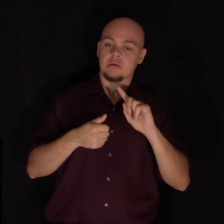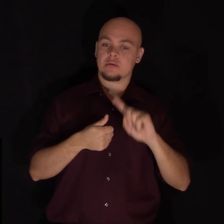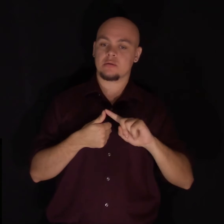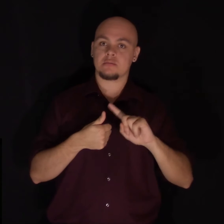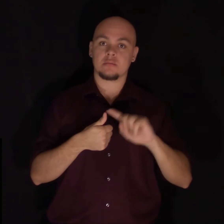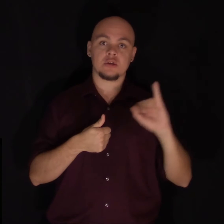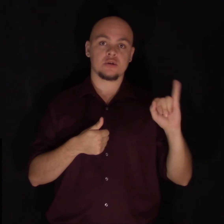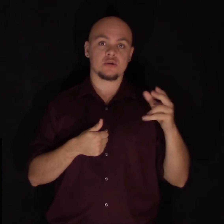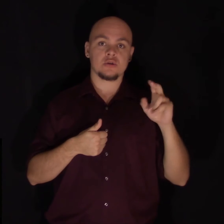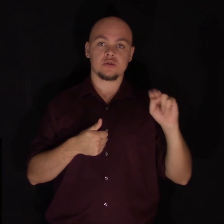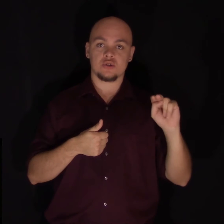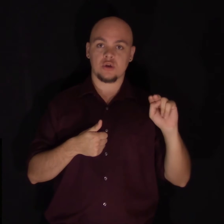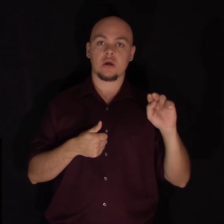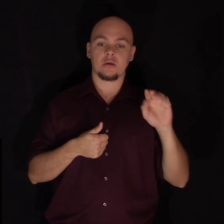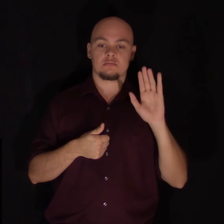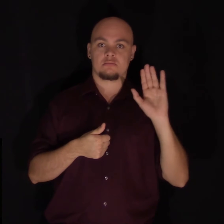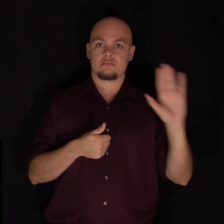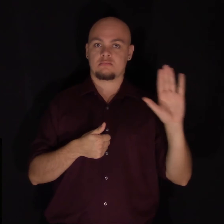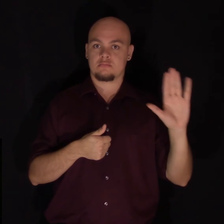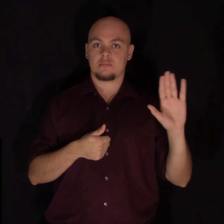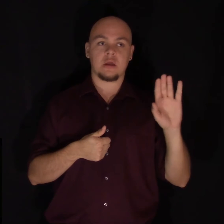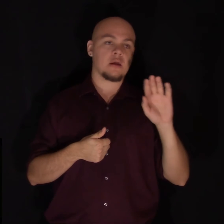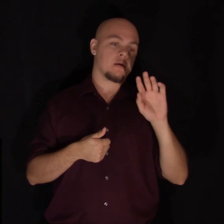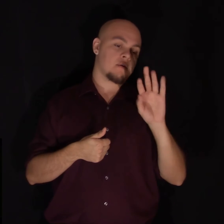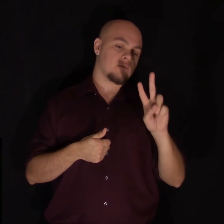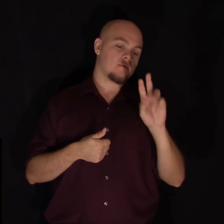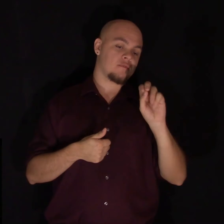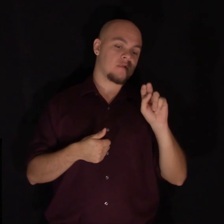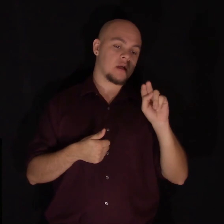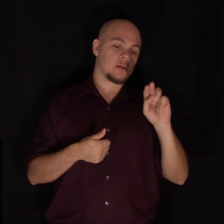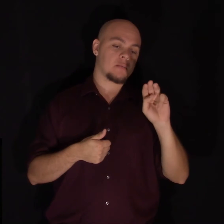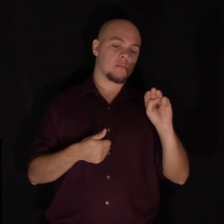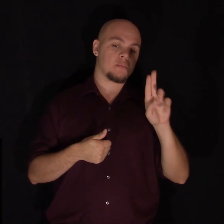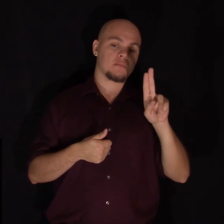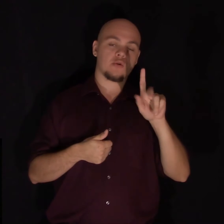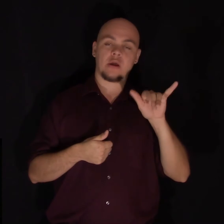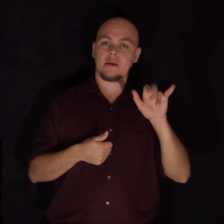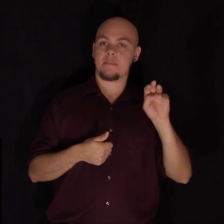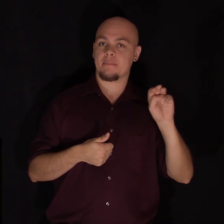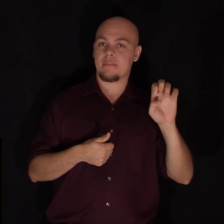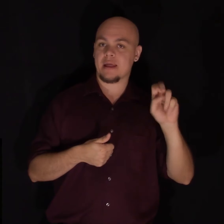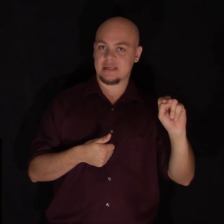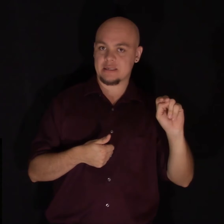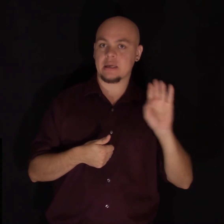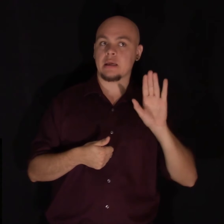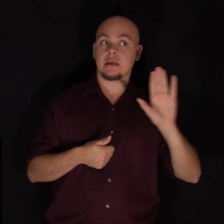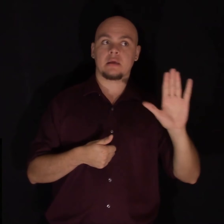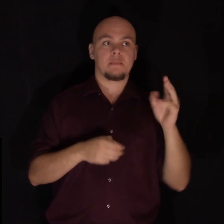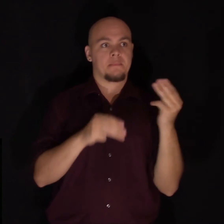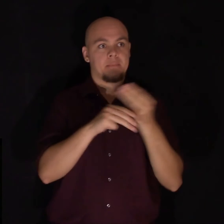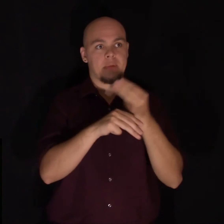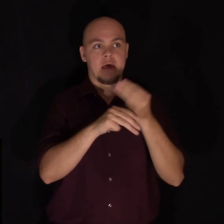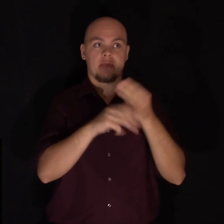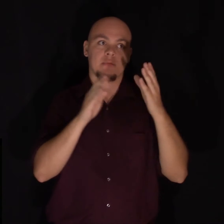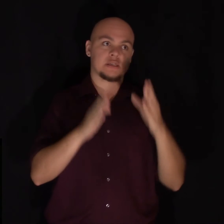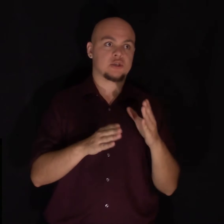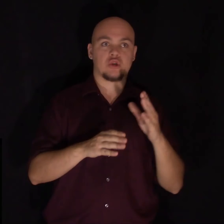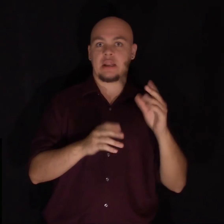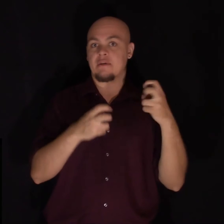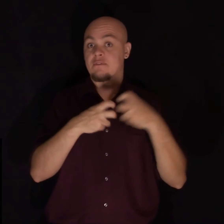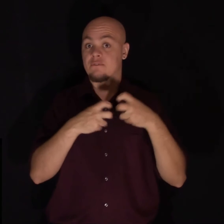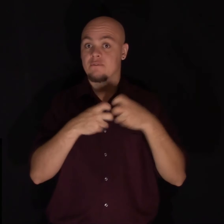Neumann. I mean, the impression that von Neumann made on the people around him, and this included the greatest mathematicians and physicists of his